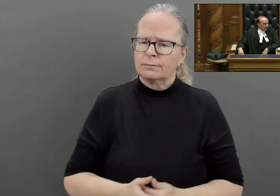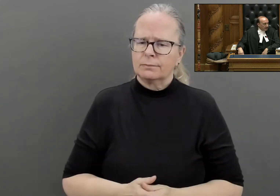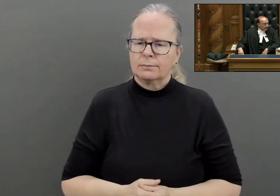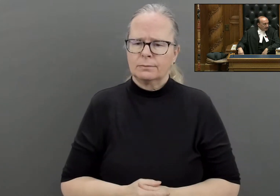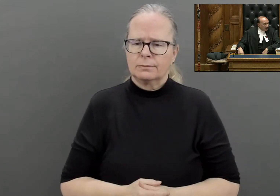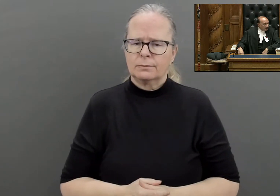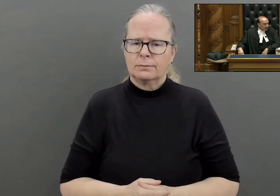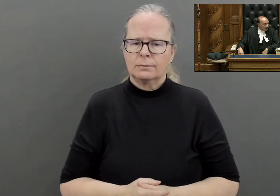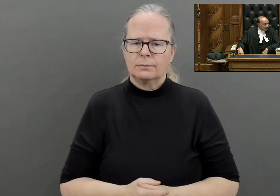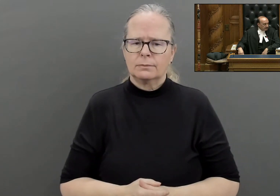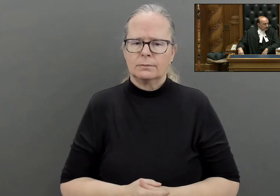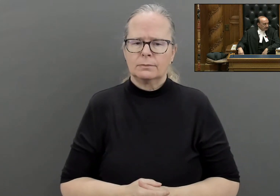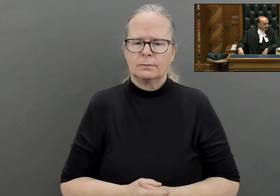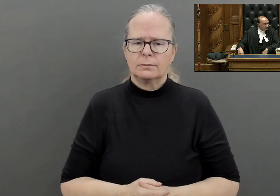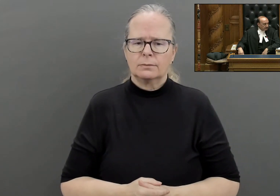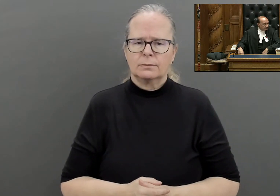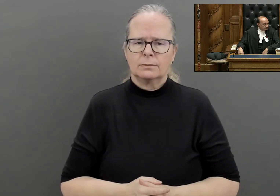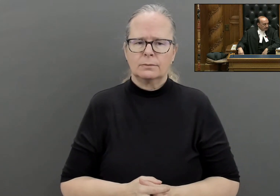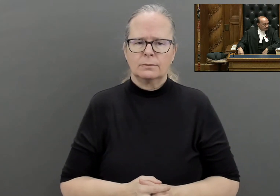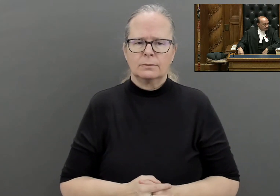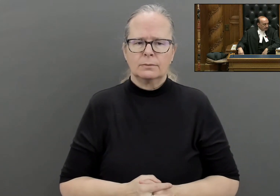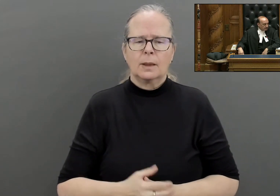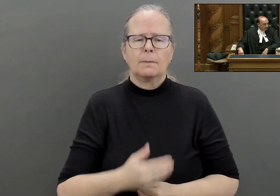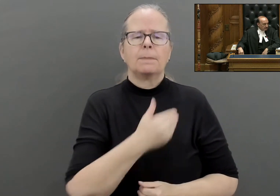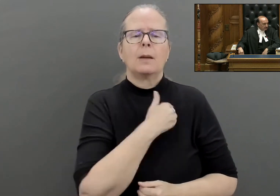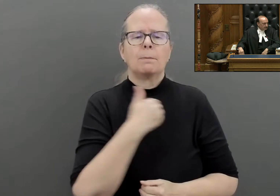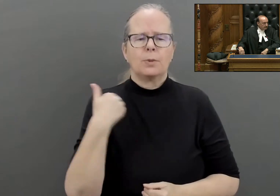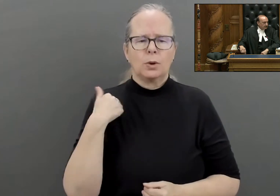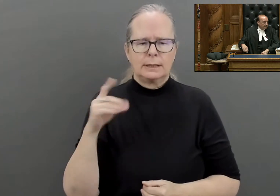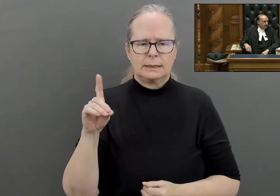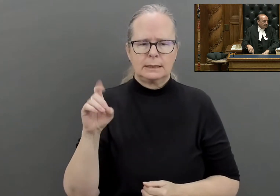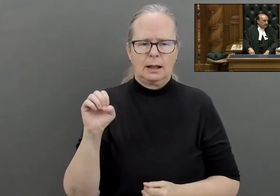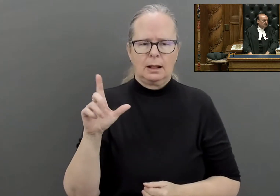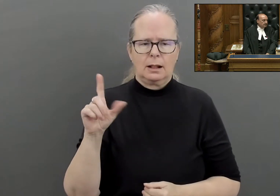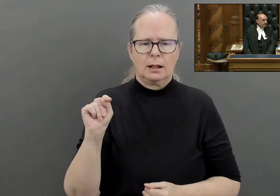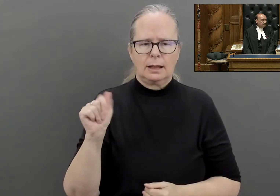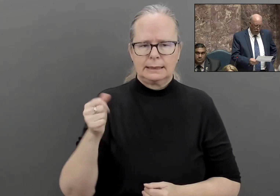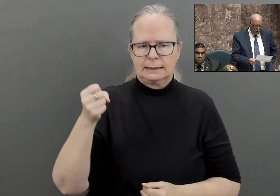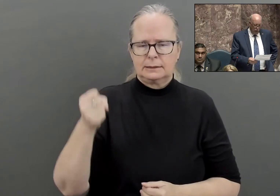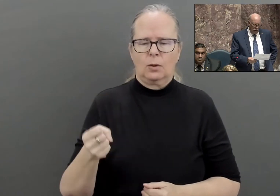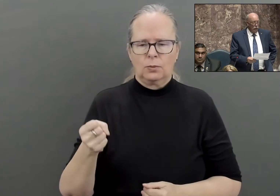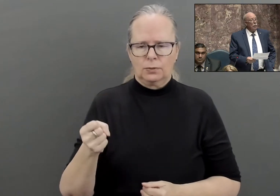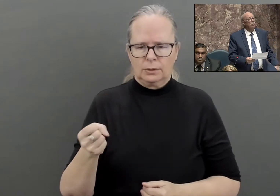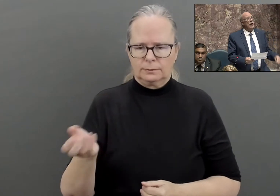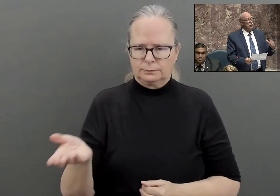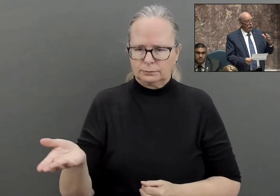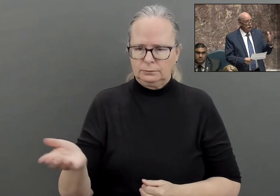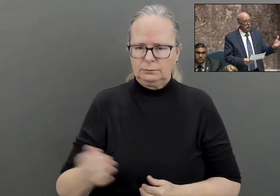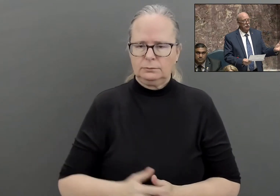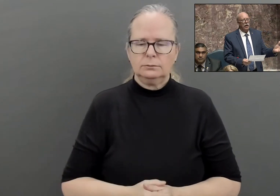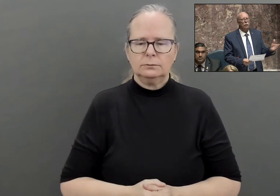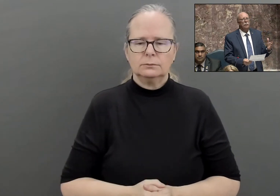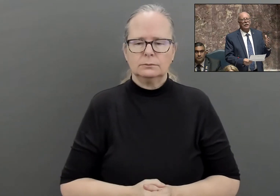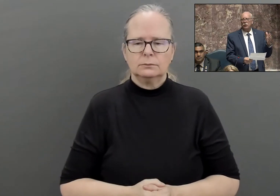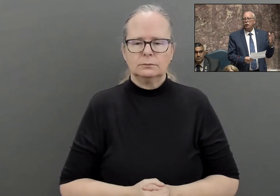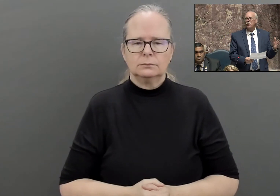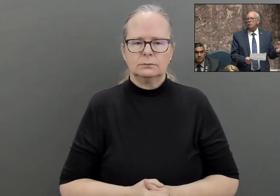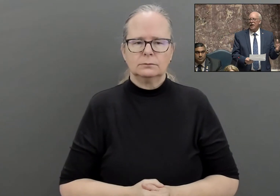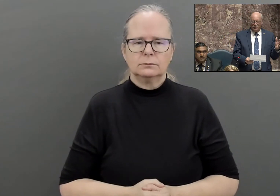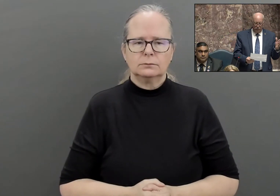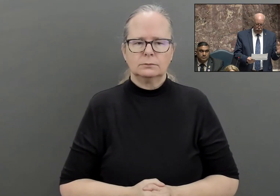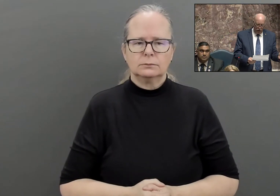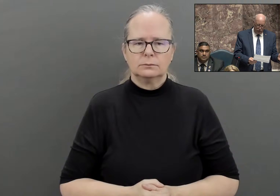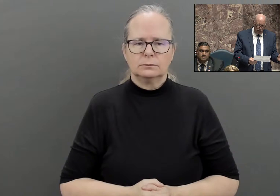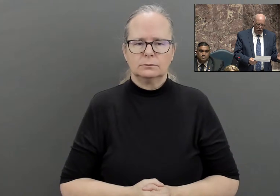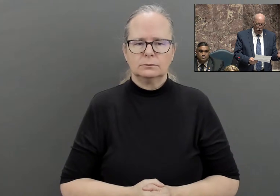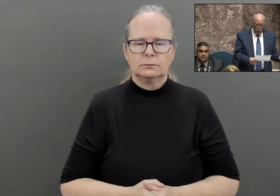Member for Delta South. Thank you, Mr. Speaker. Mr. Speaker, the George Massey Tunnel, or the bridge, I should say, I repeat, the George